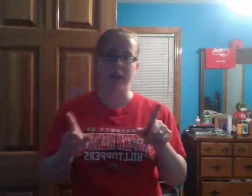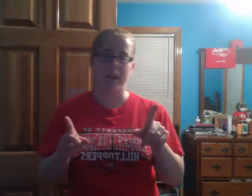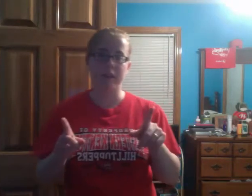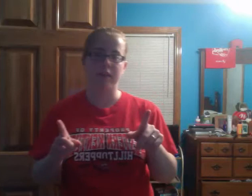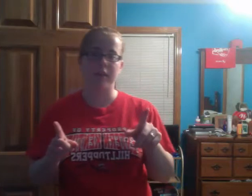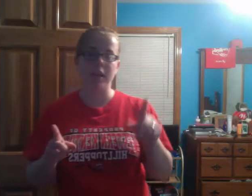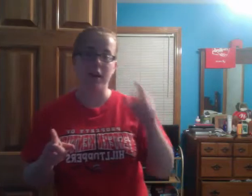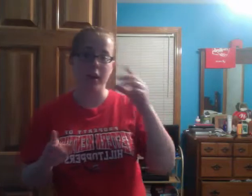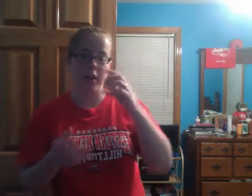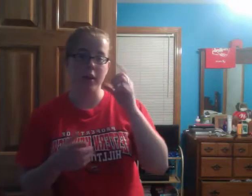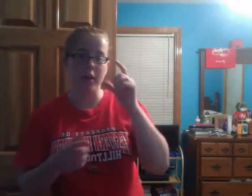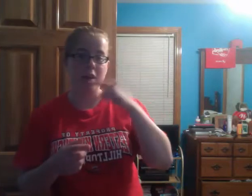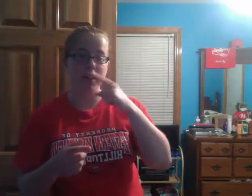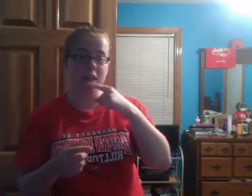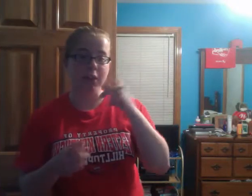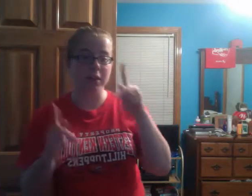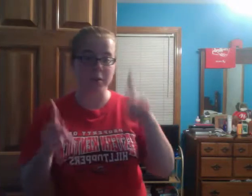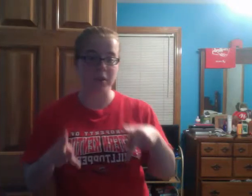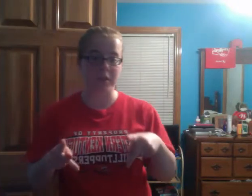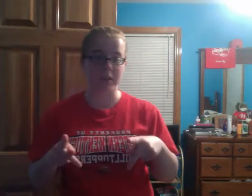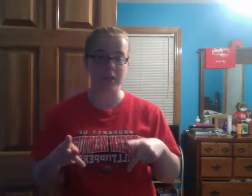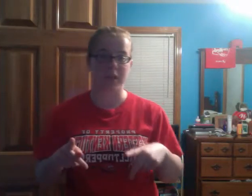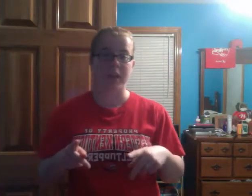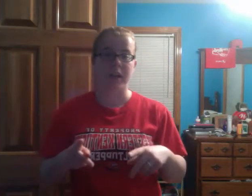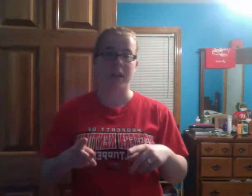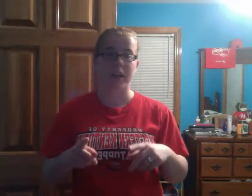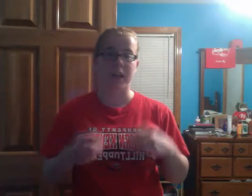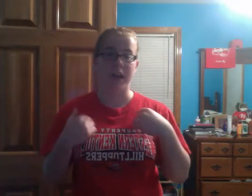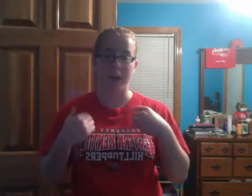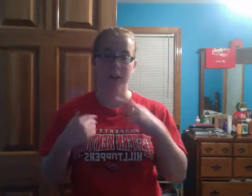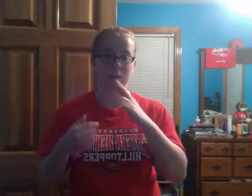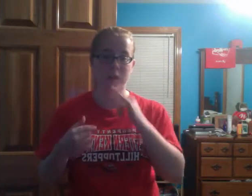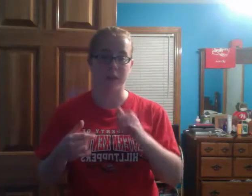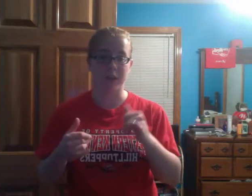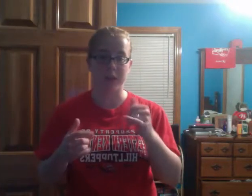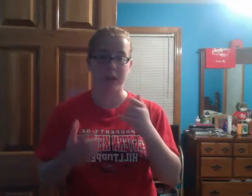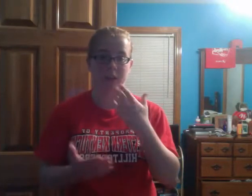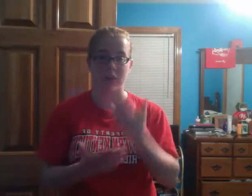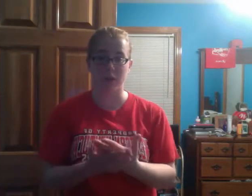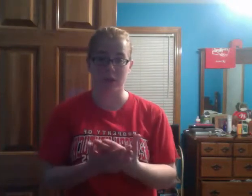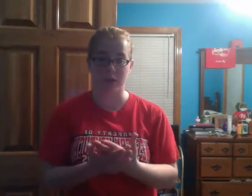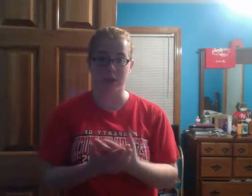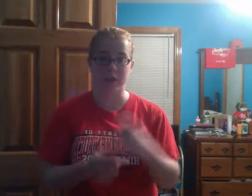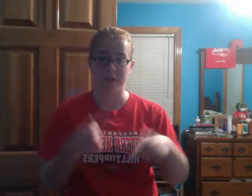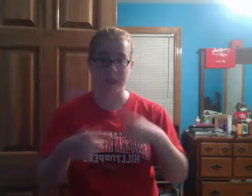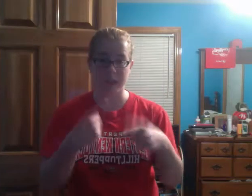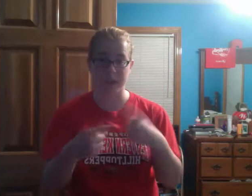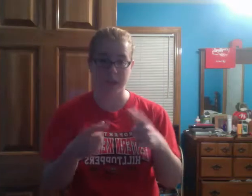that a hearing person can have really good sign